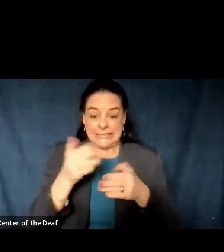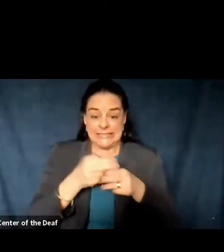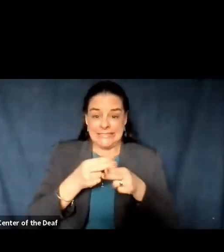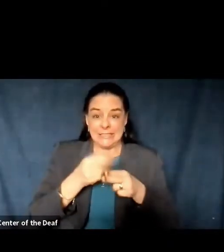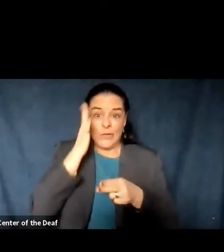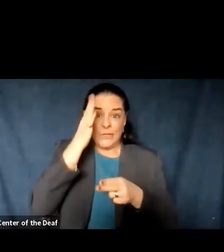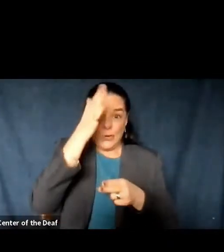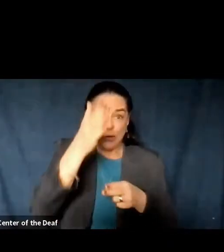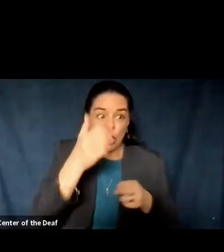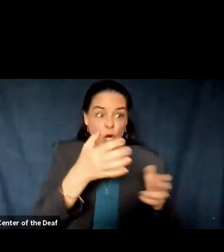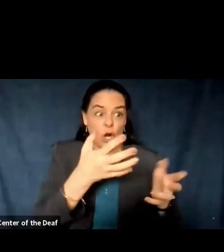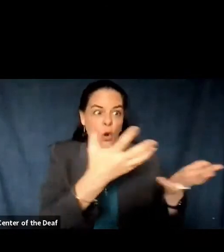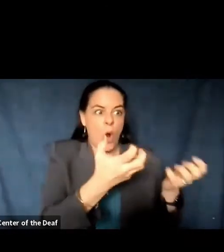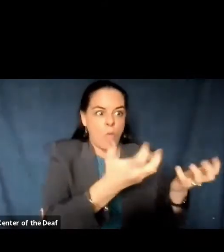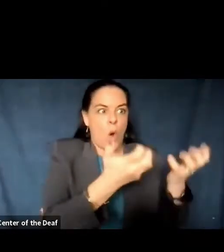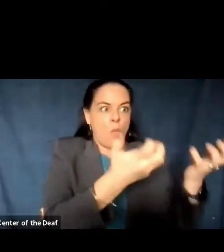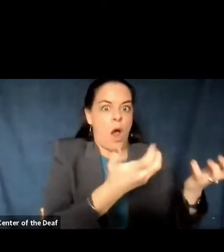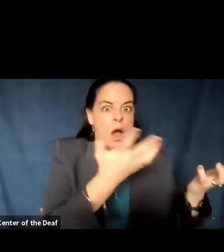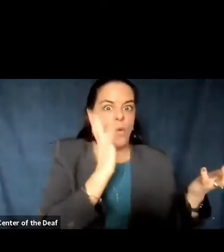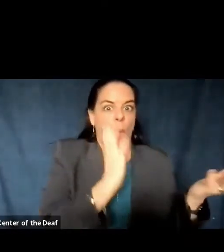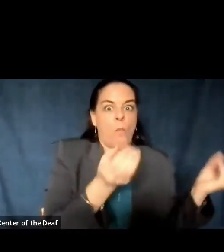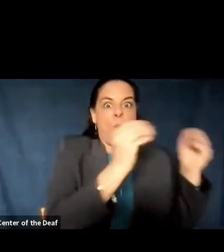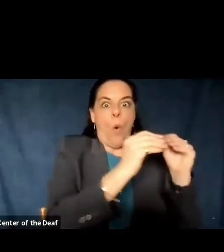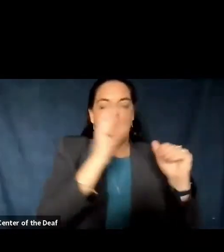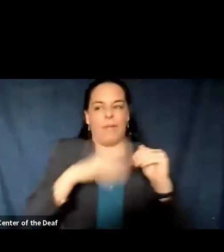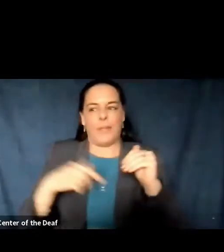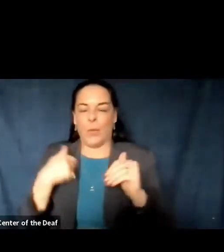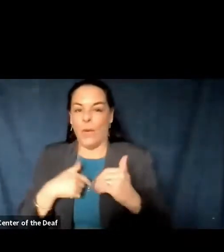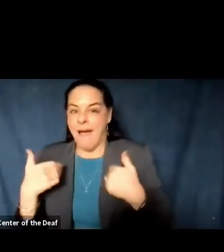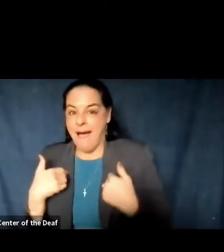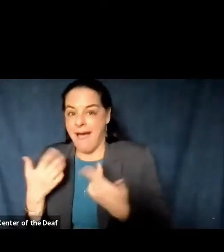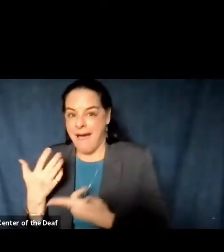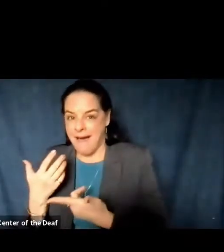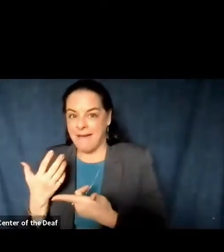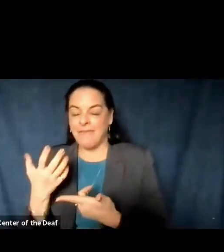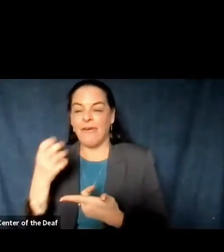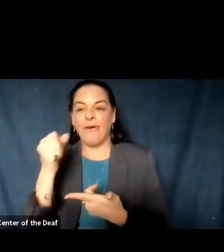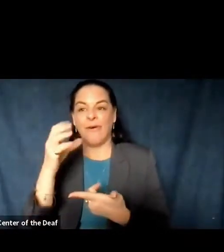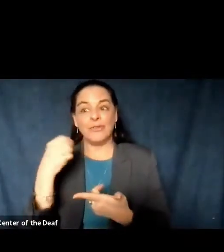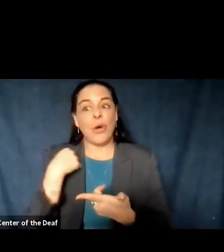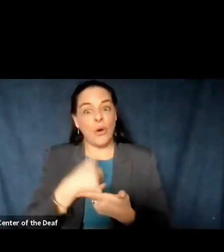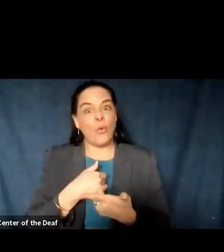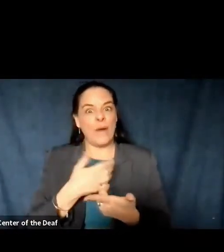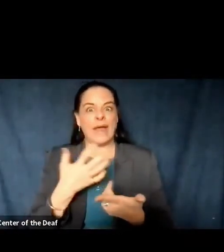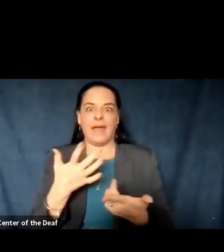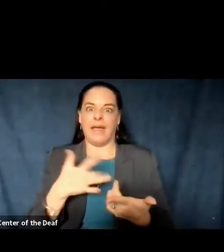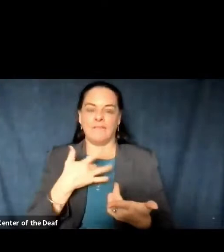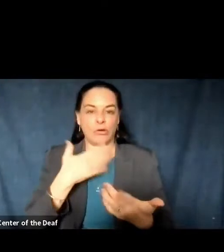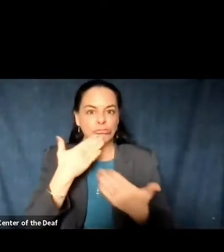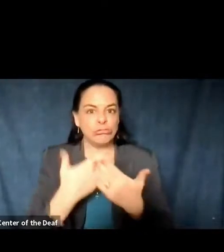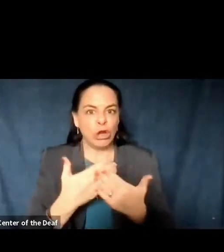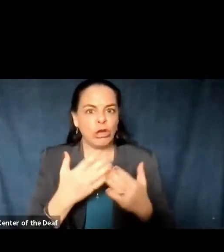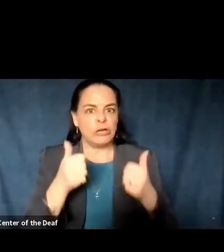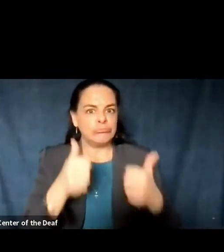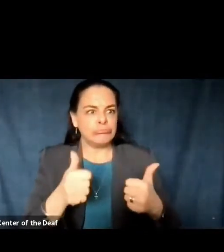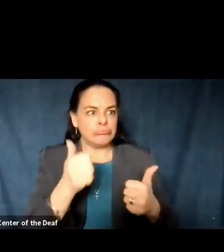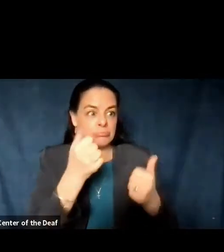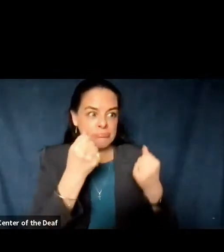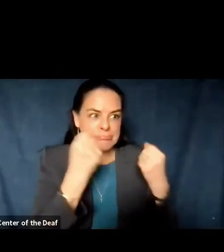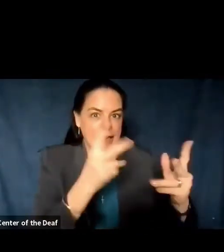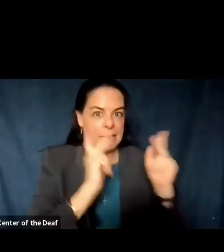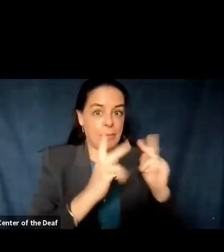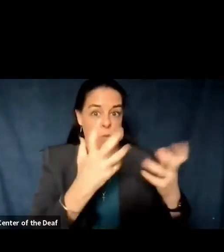will outpace supply. And while we are encouraged that so many individuals want this vaccine, we urge